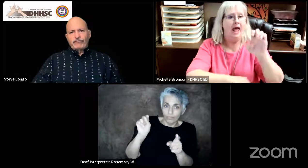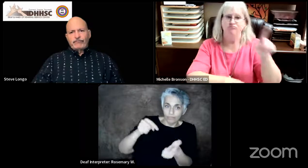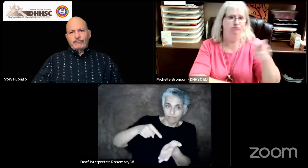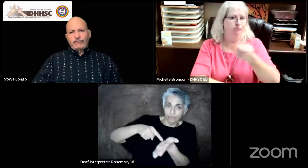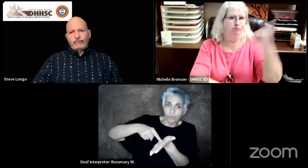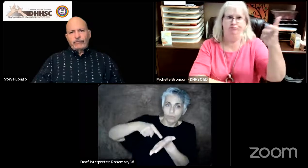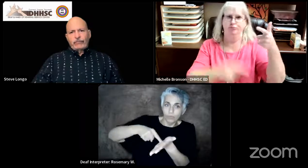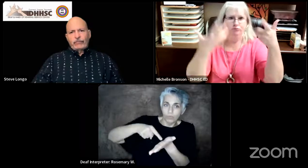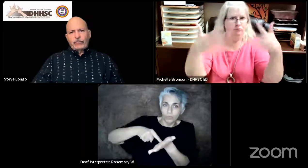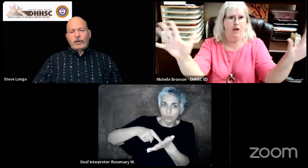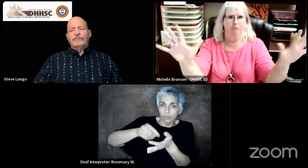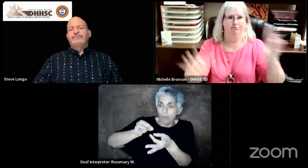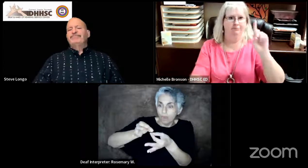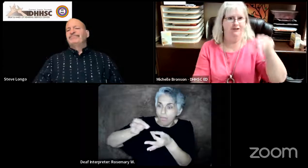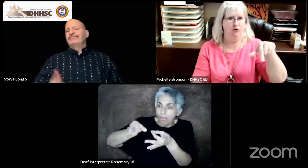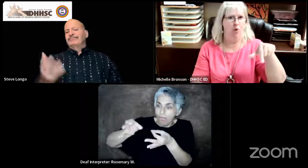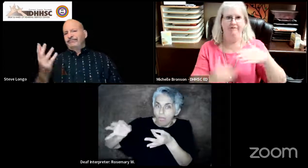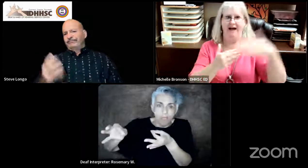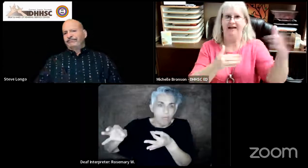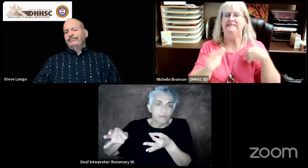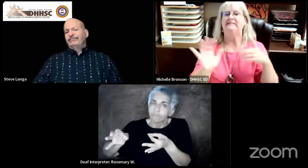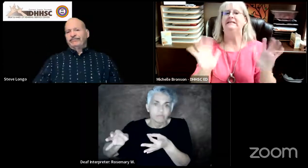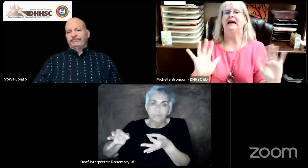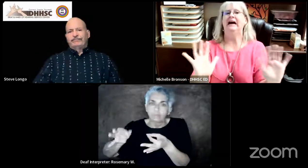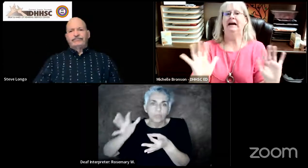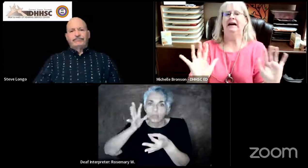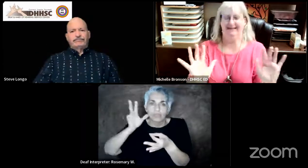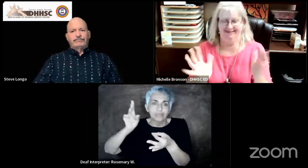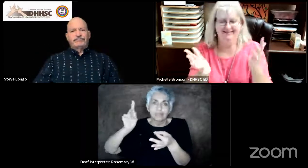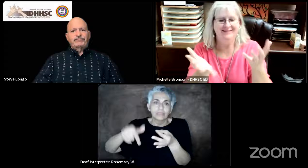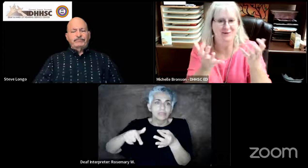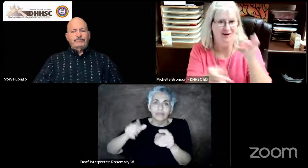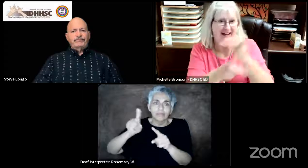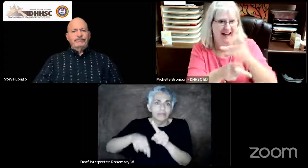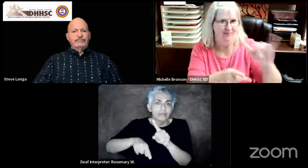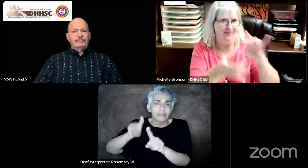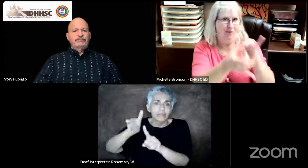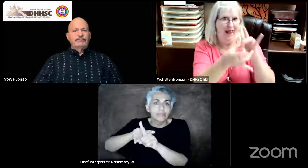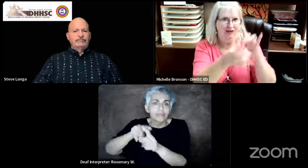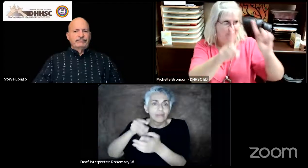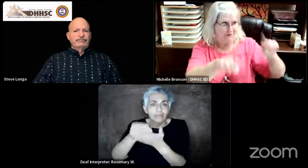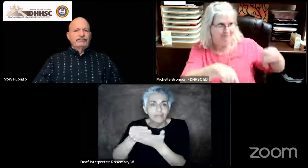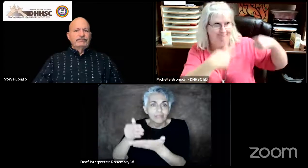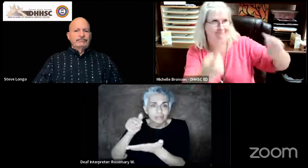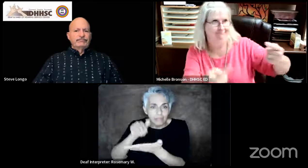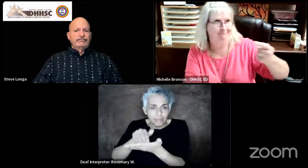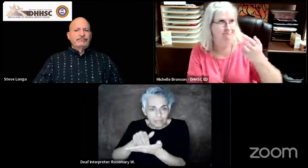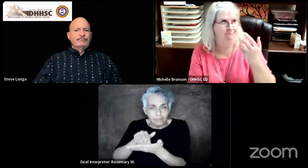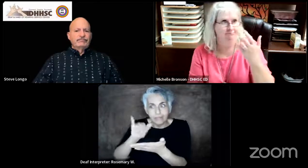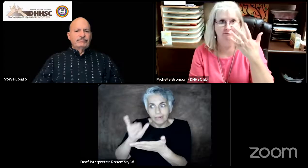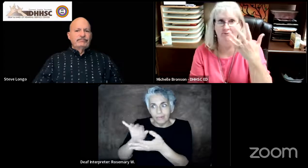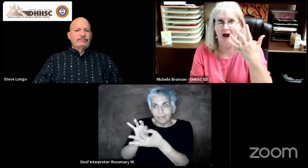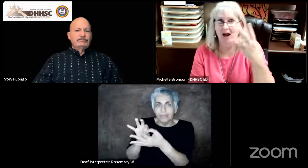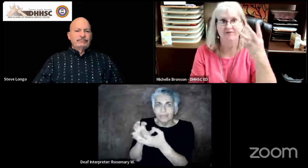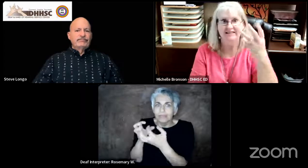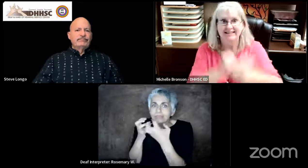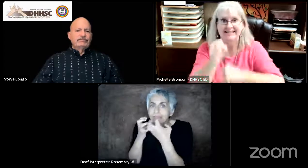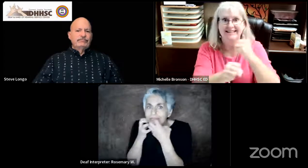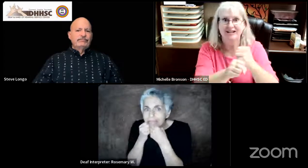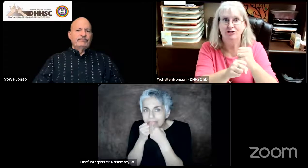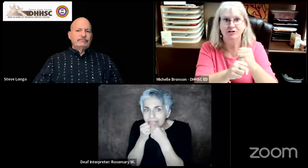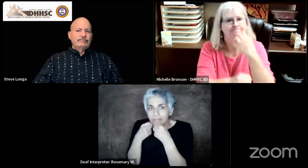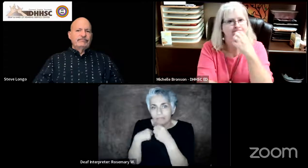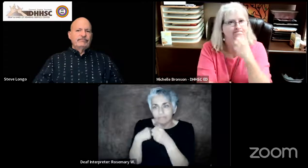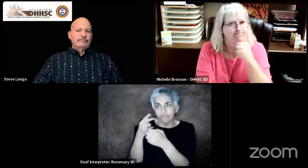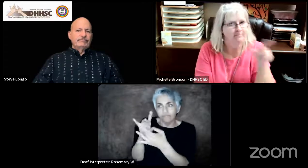very strict deadline. If we miss it by a day, then we are disqualified moving forward. So we absolutely want to make sure we keep on track with that, because we've